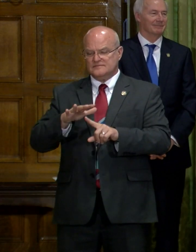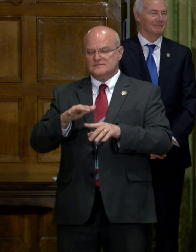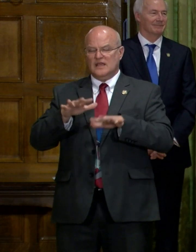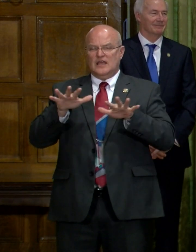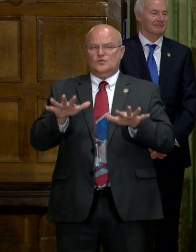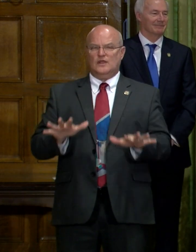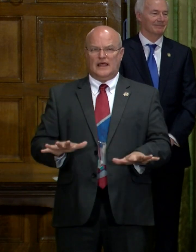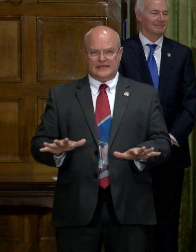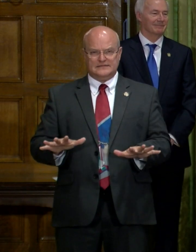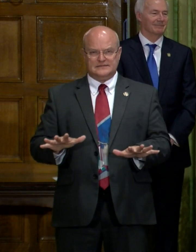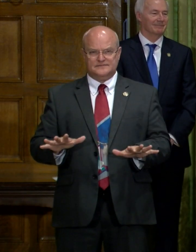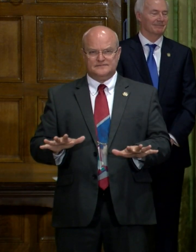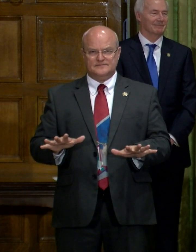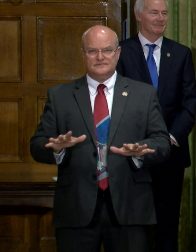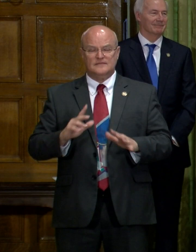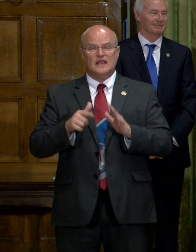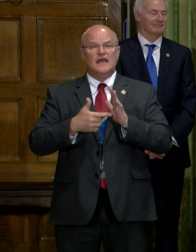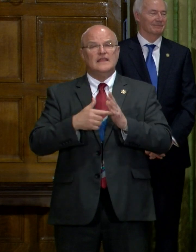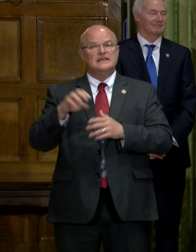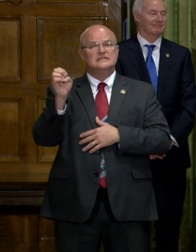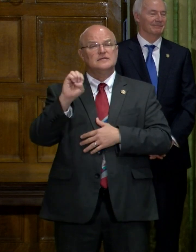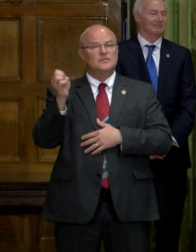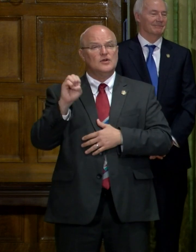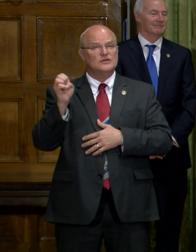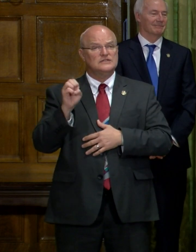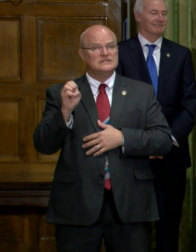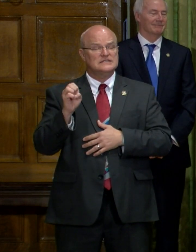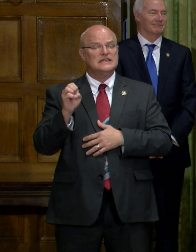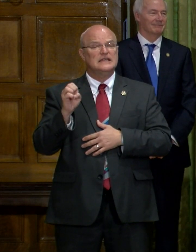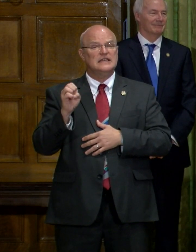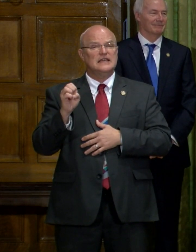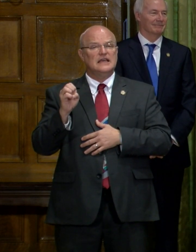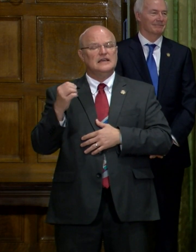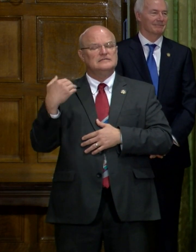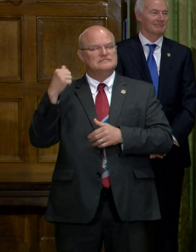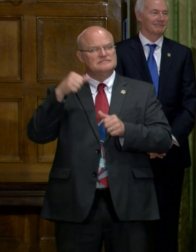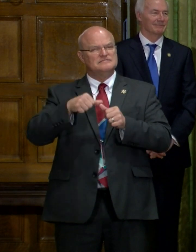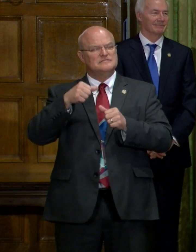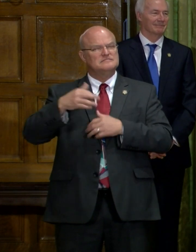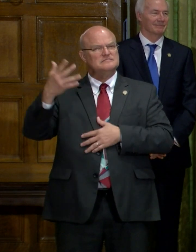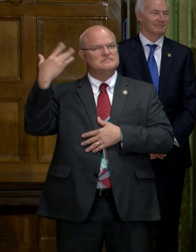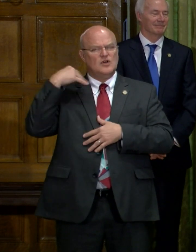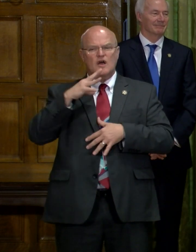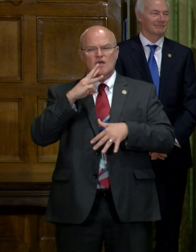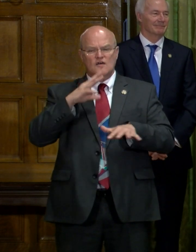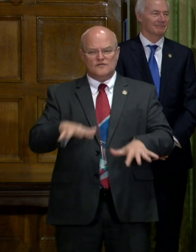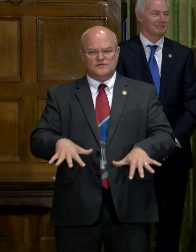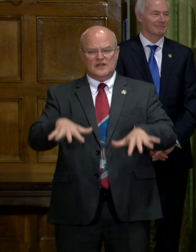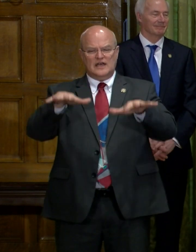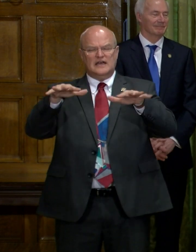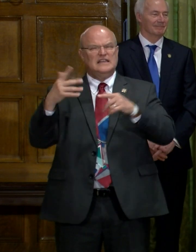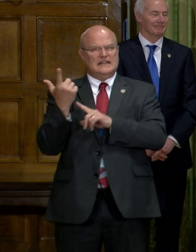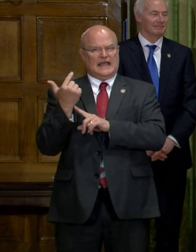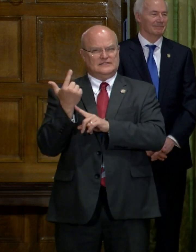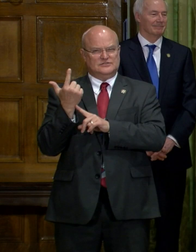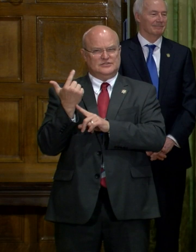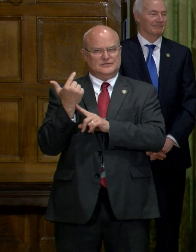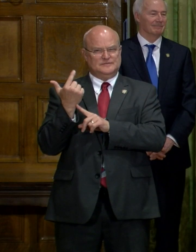and relax. This emergency is reminiscent of the flood we had in Arkansas last